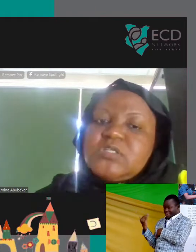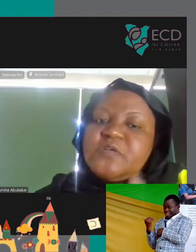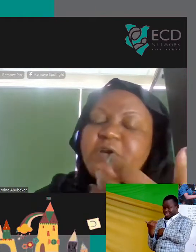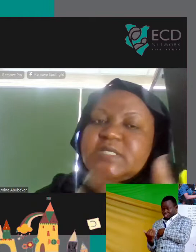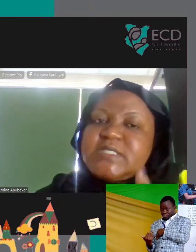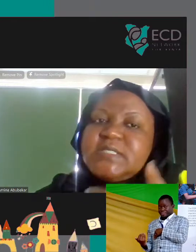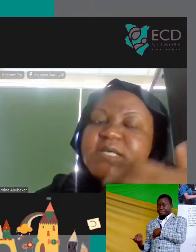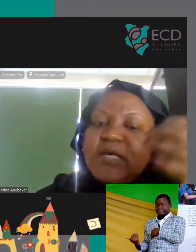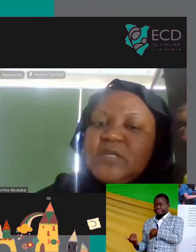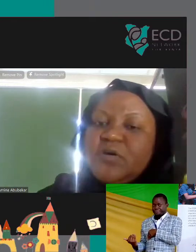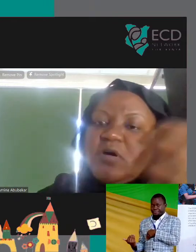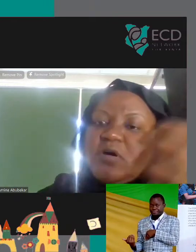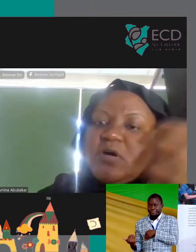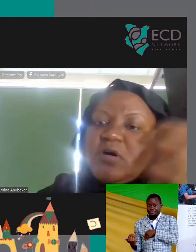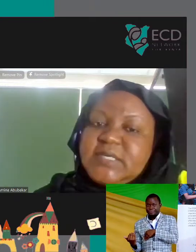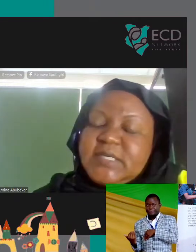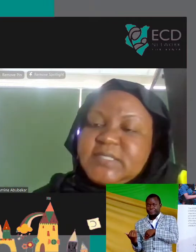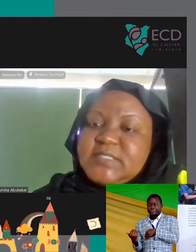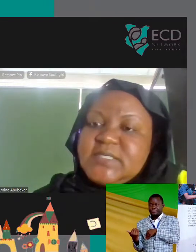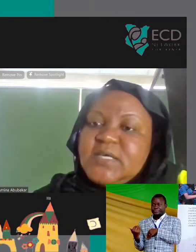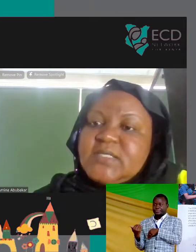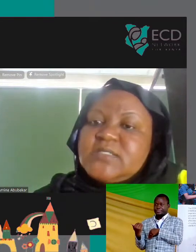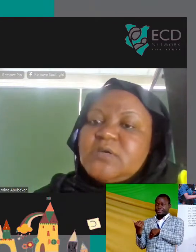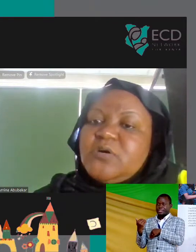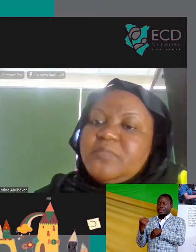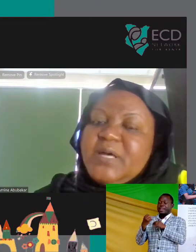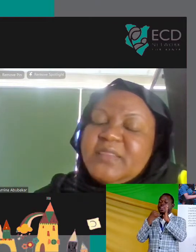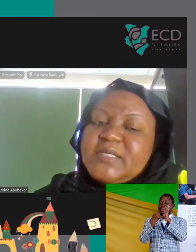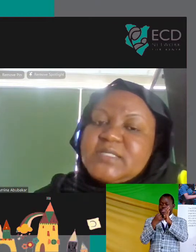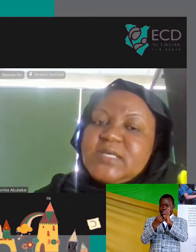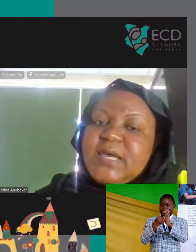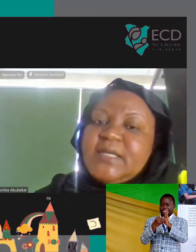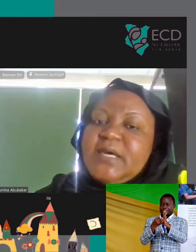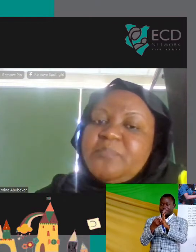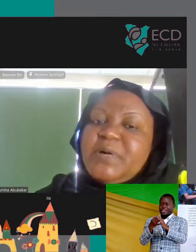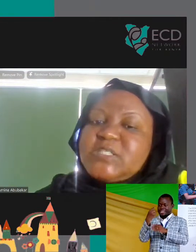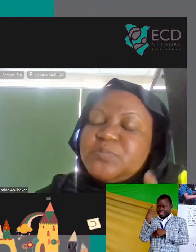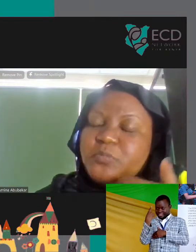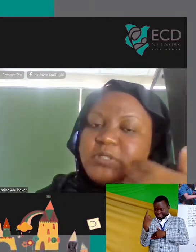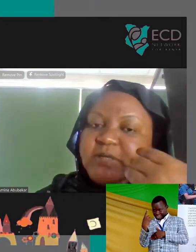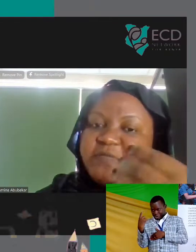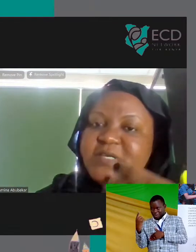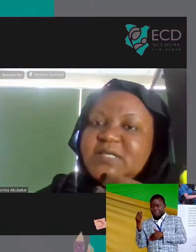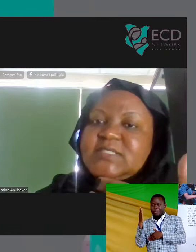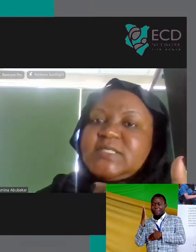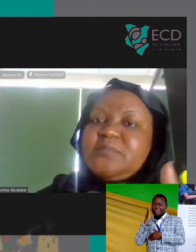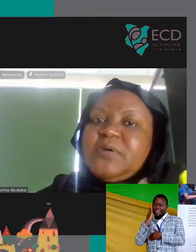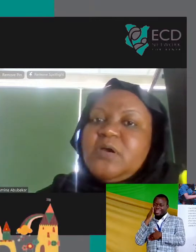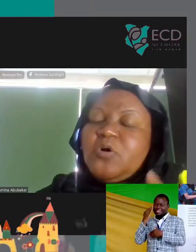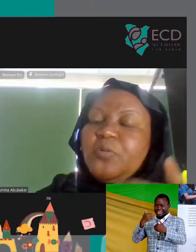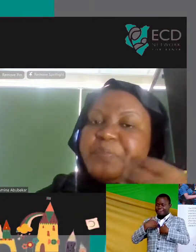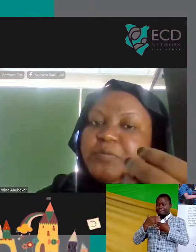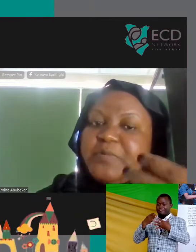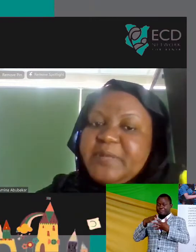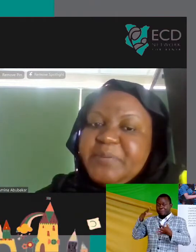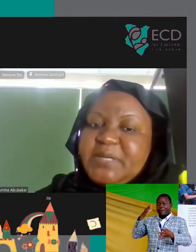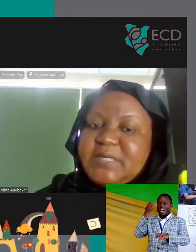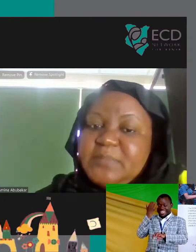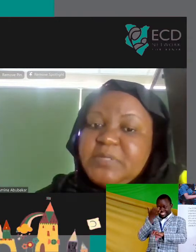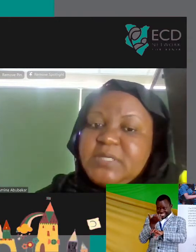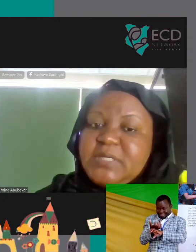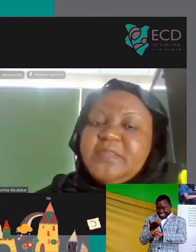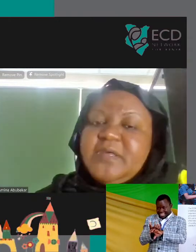to? So for instance, in all our indicators, single mothers had a much more difficult time coping with